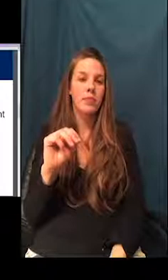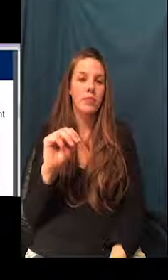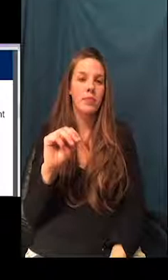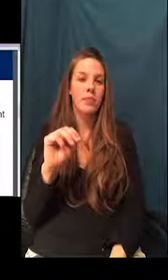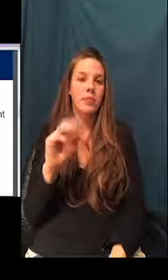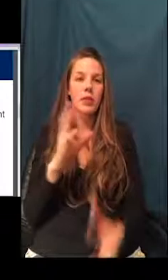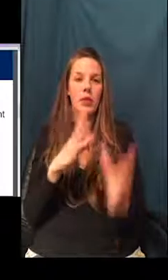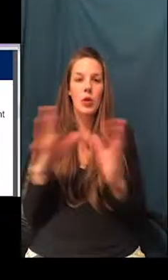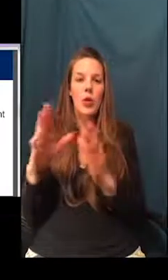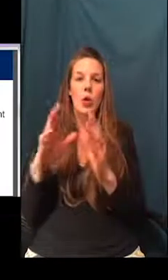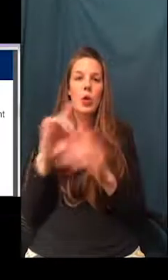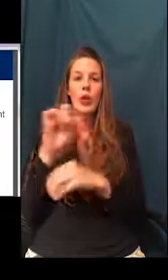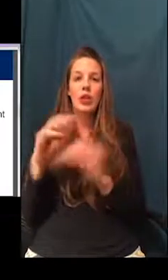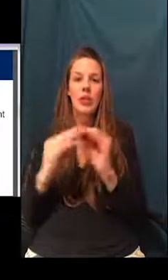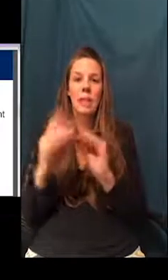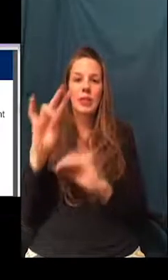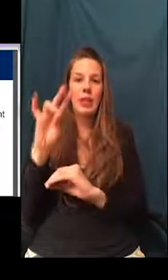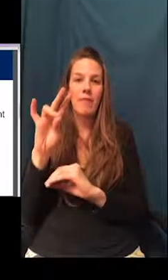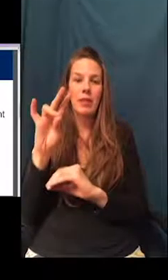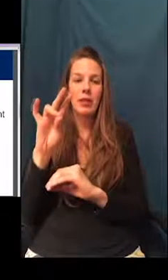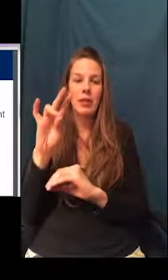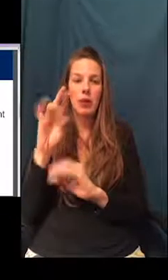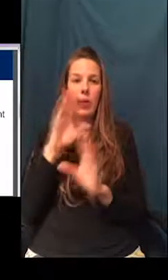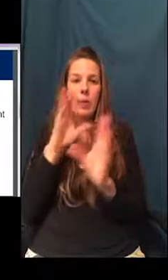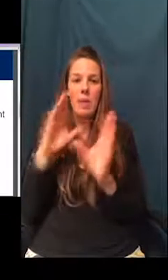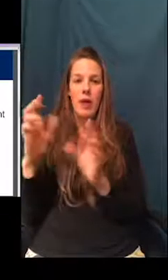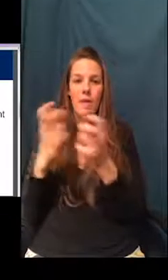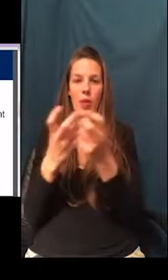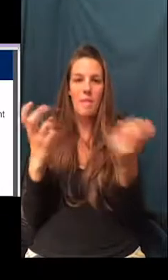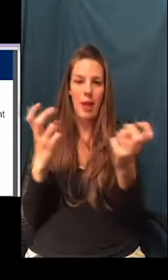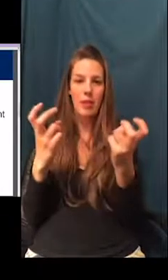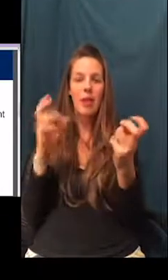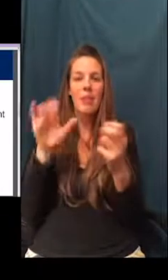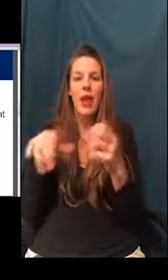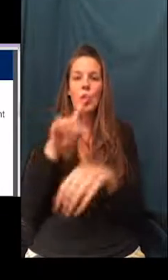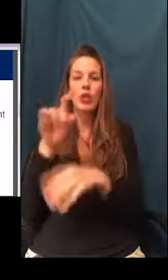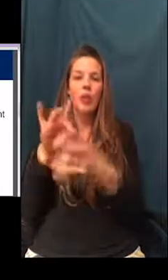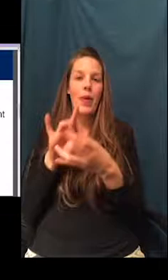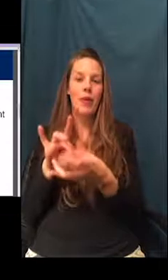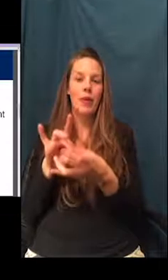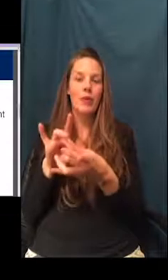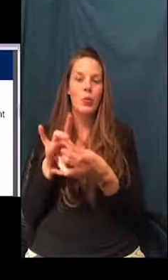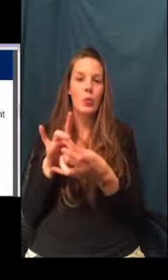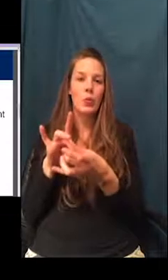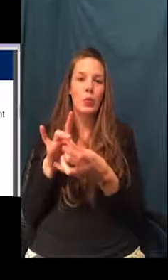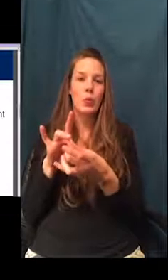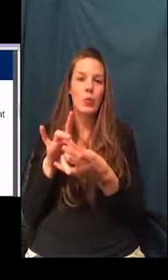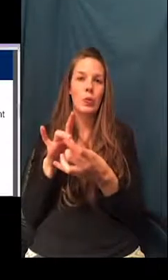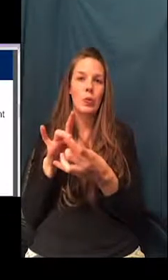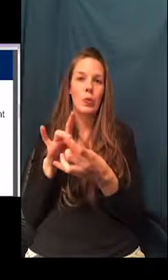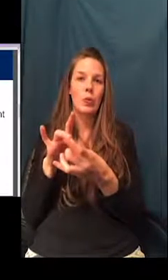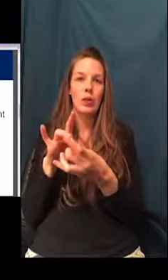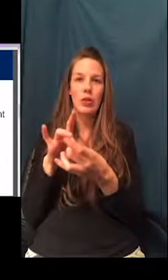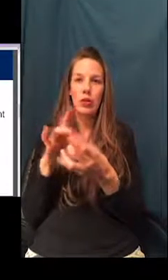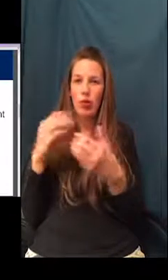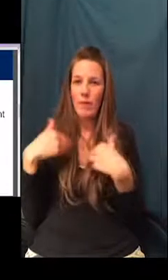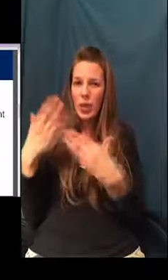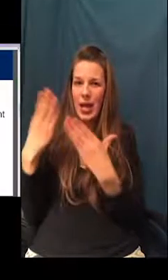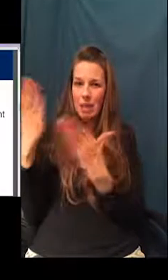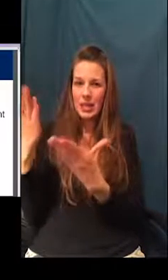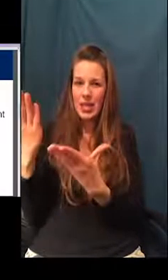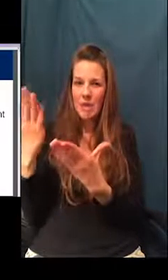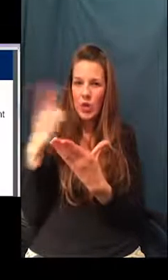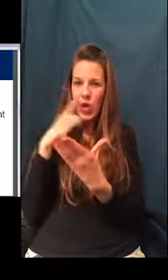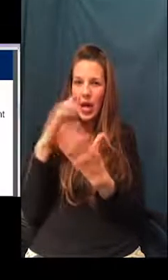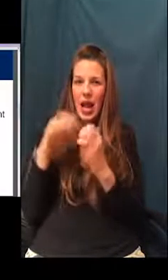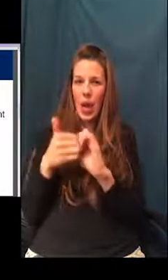going to move to question number 7 that we have prepared for our panelists. And this question is regarding, do you have